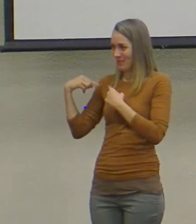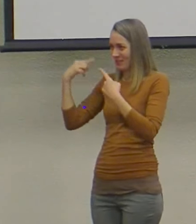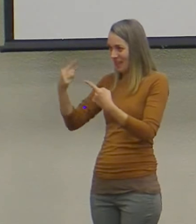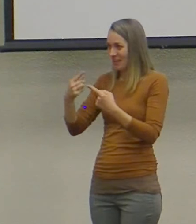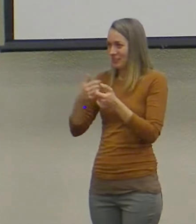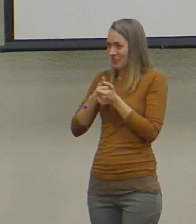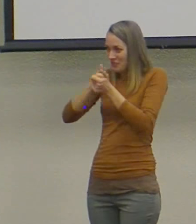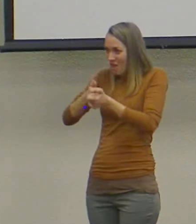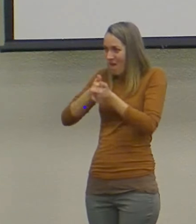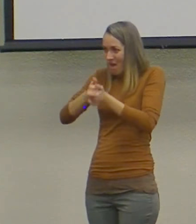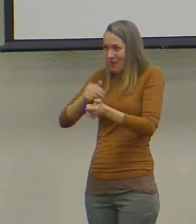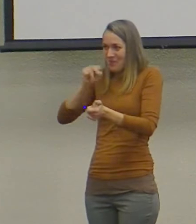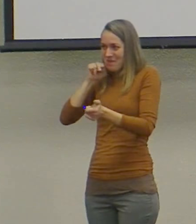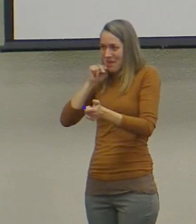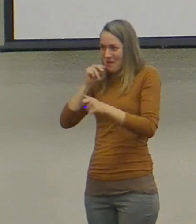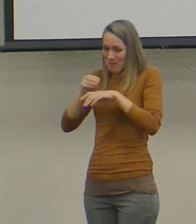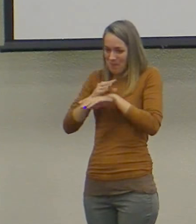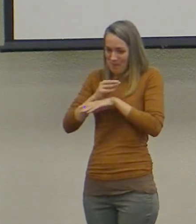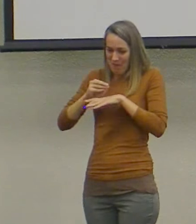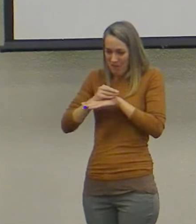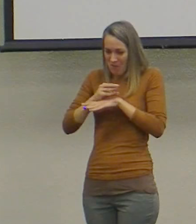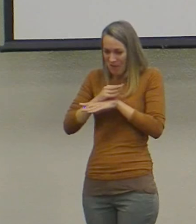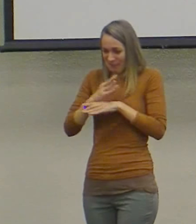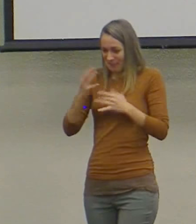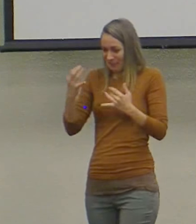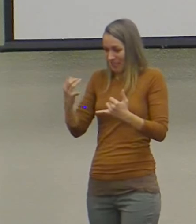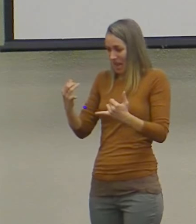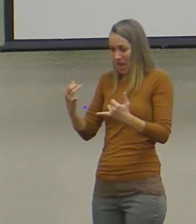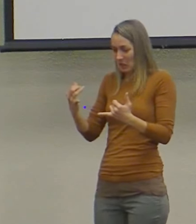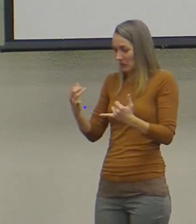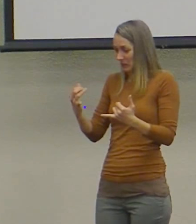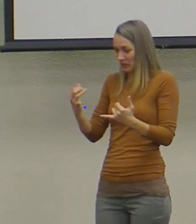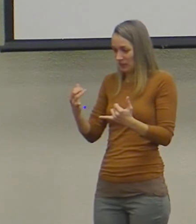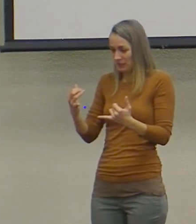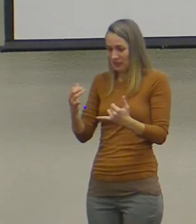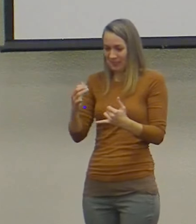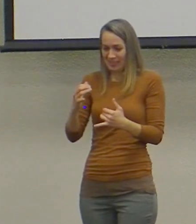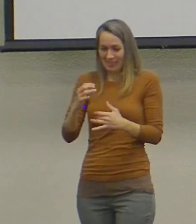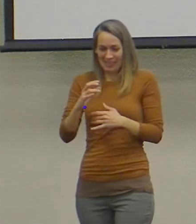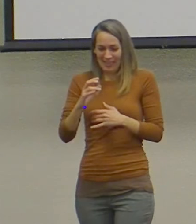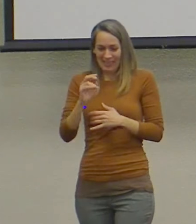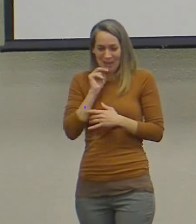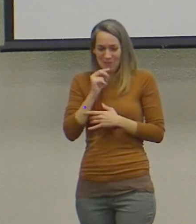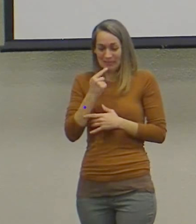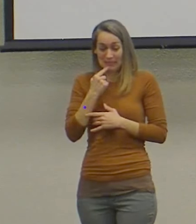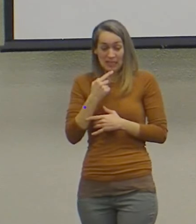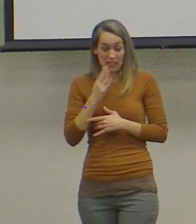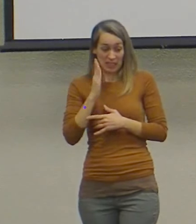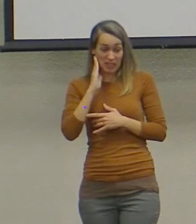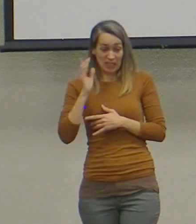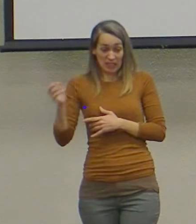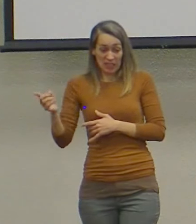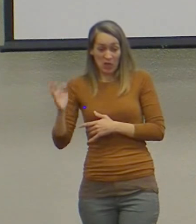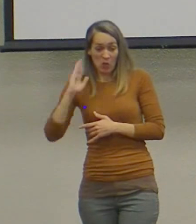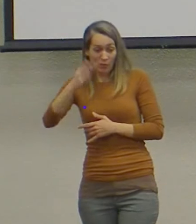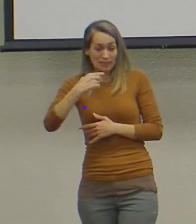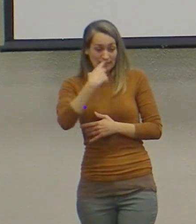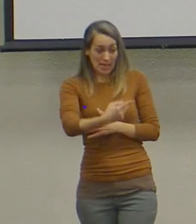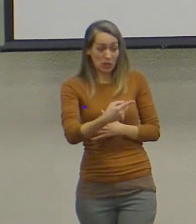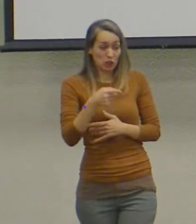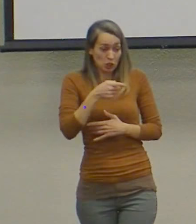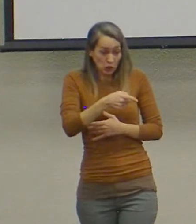it up to this point. However, Naomi has said, then he will tell you what to do, but Ruth flips the